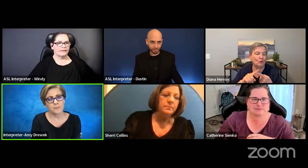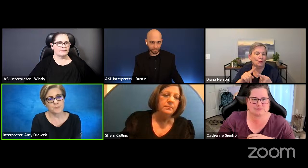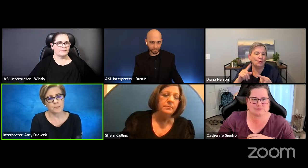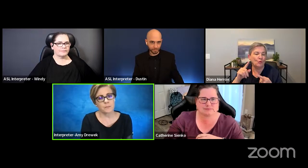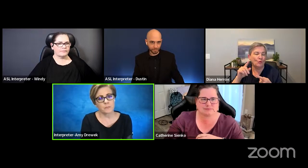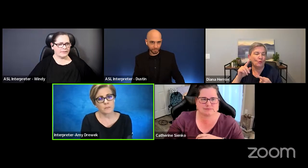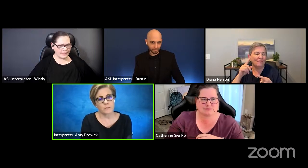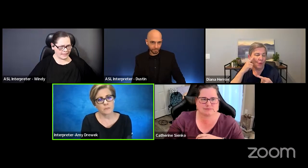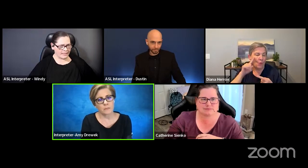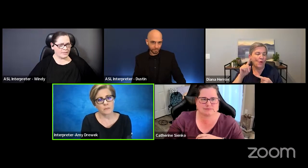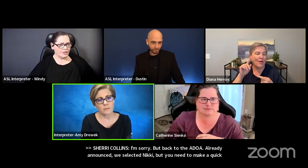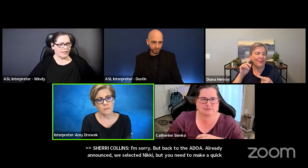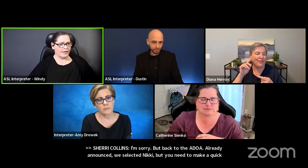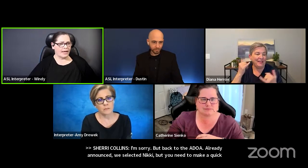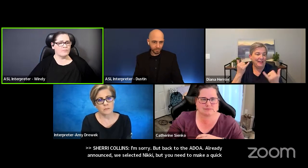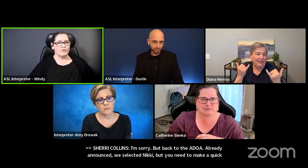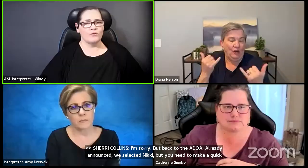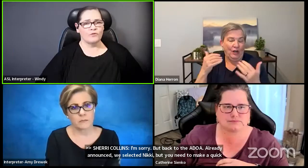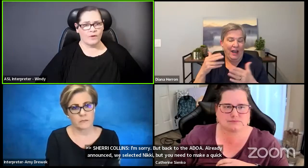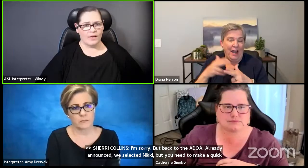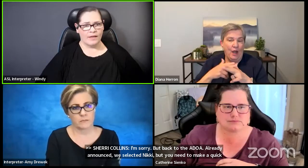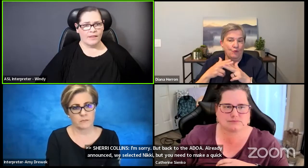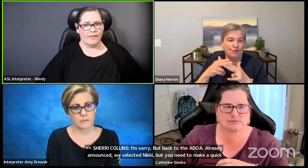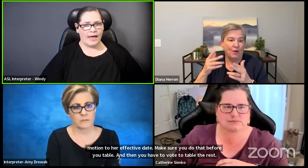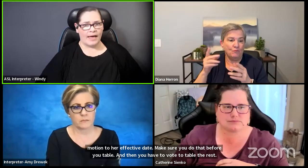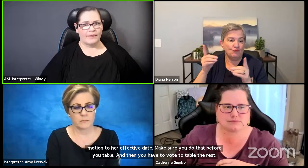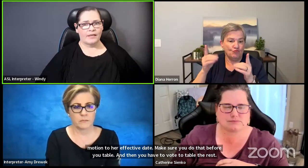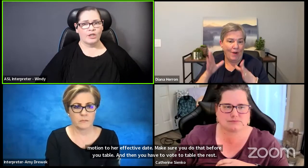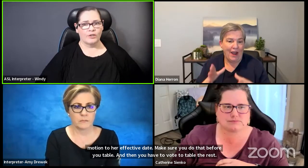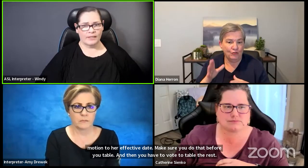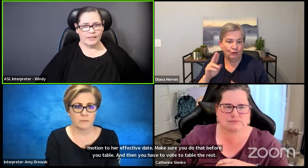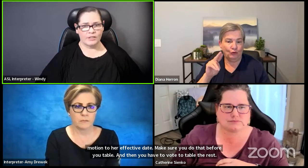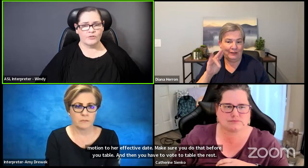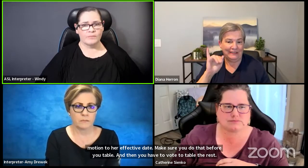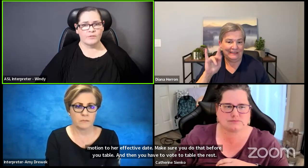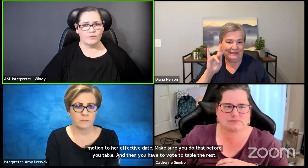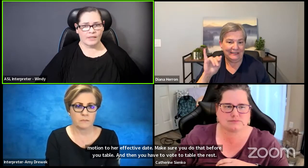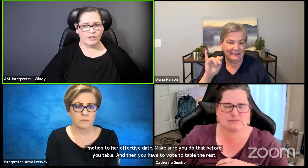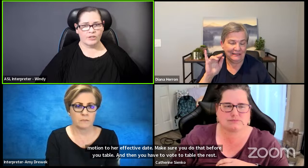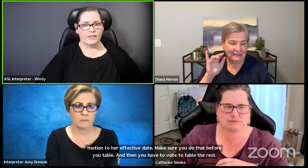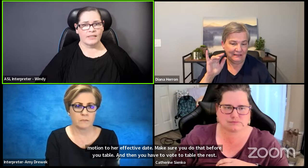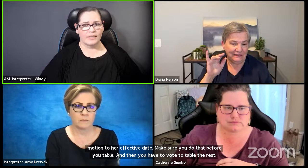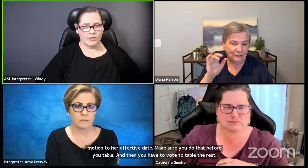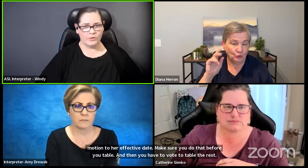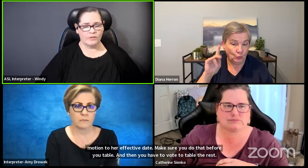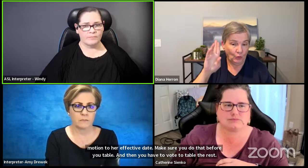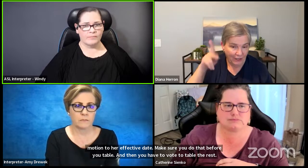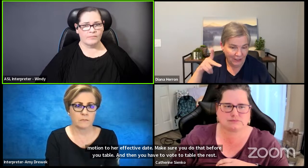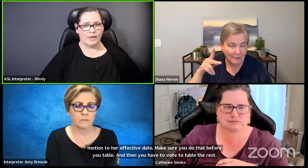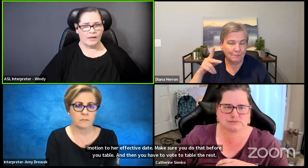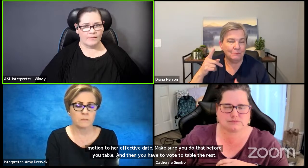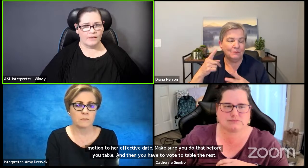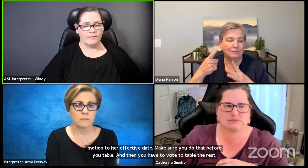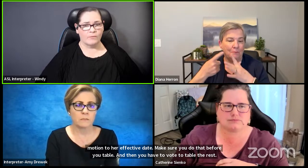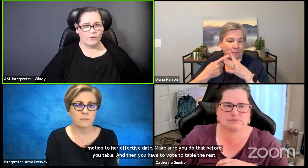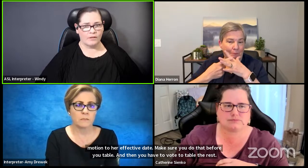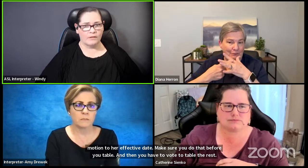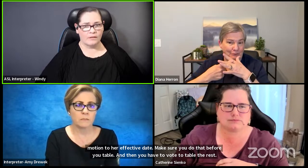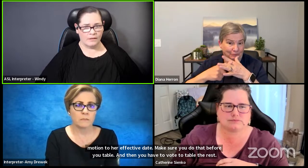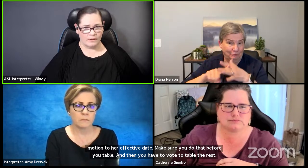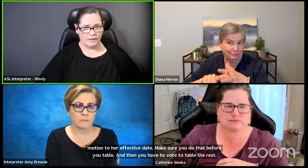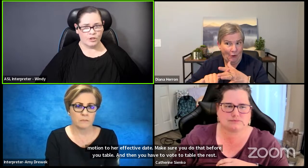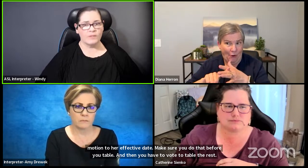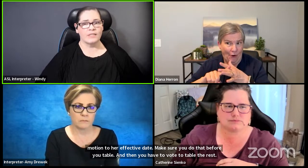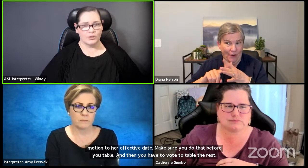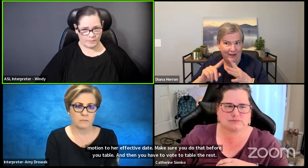you. This is Commissioner Herron. I move that the current interim director, Nikki Suko,